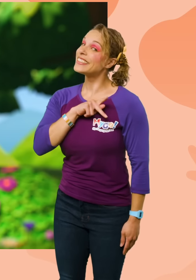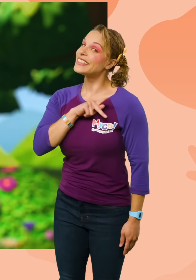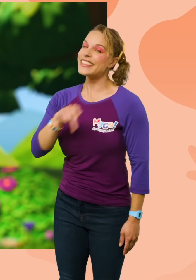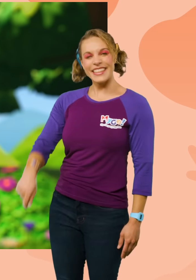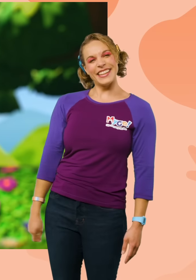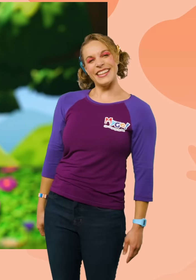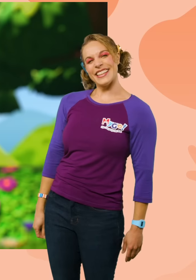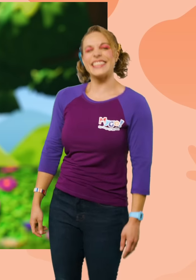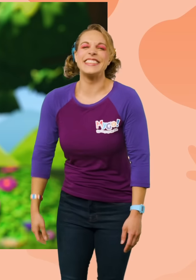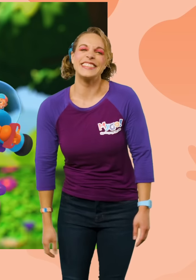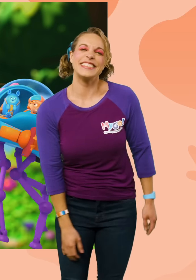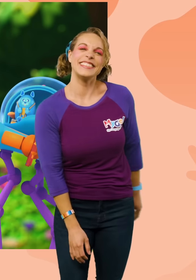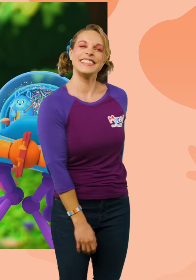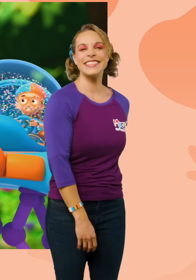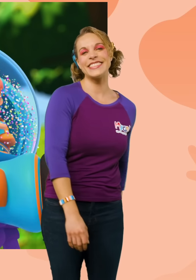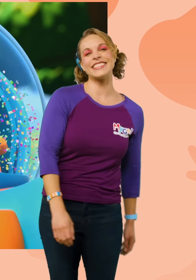Bye-bye, Petunia!